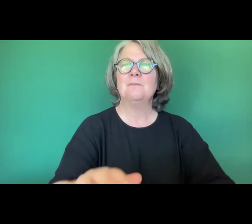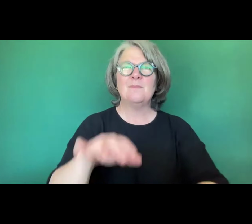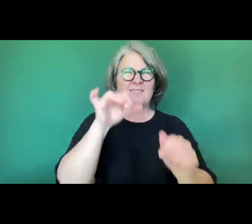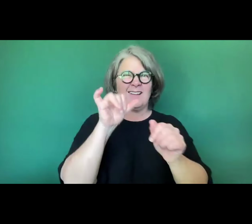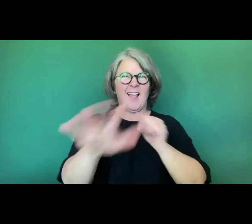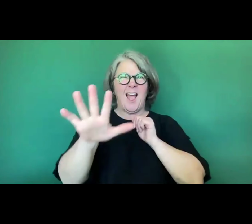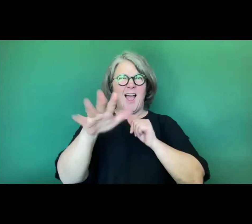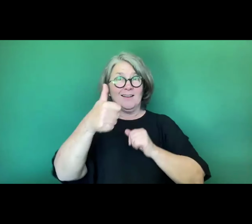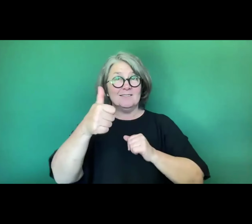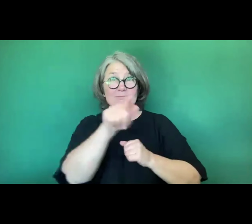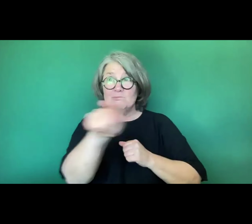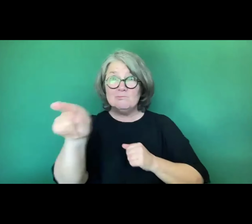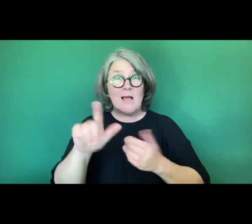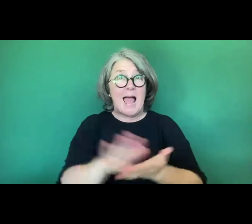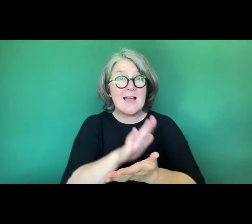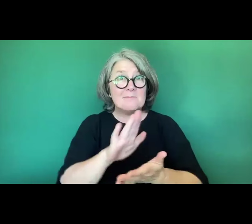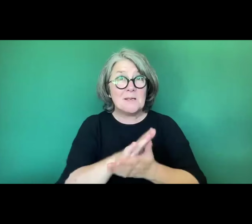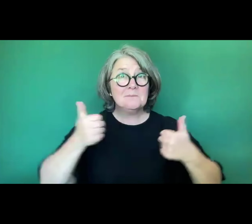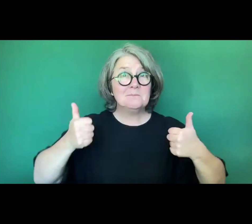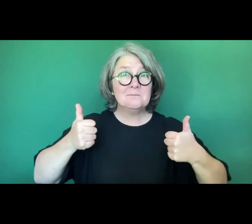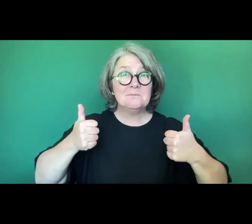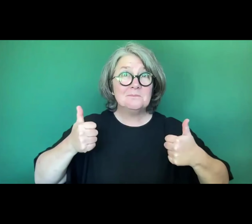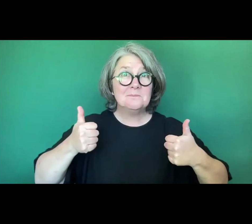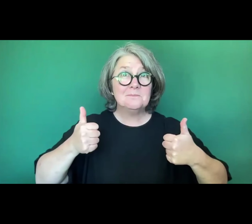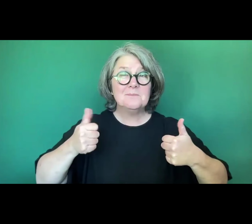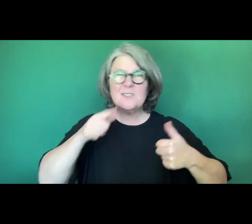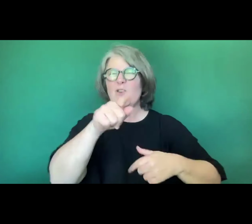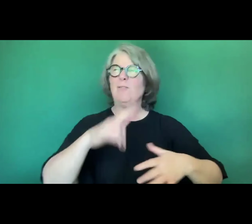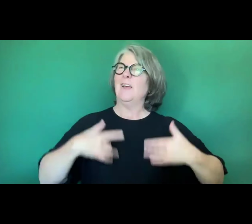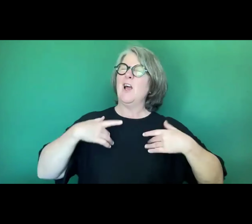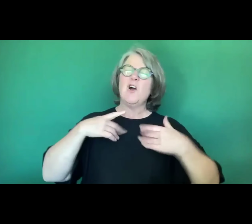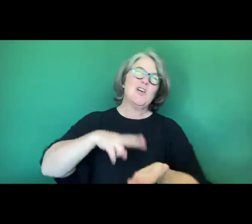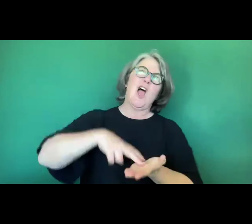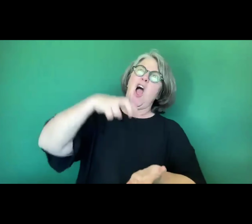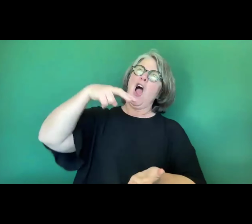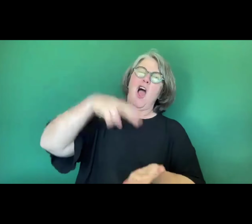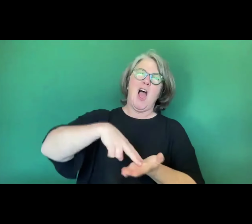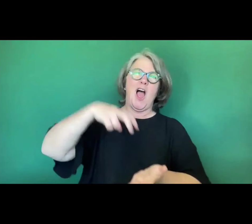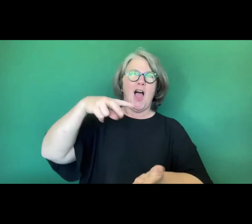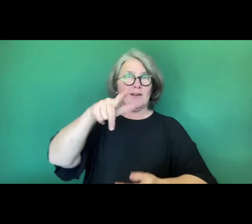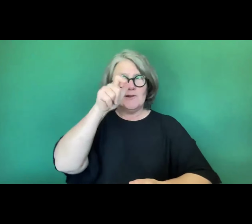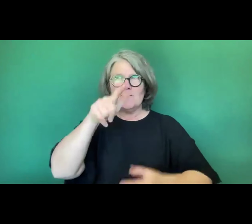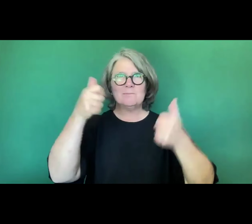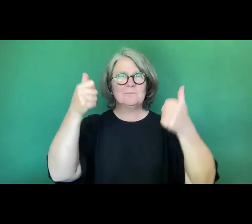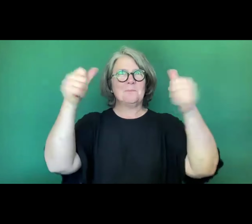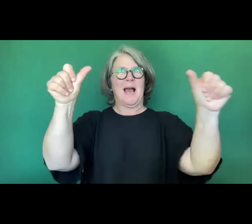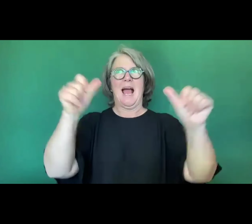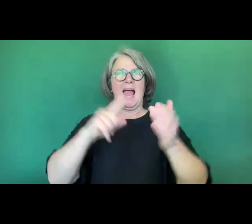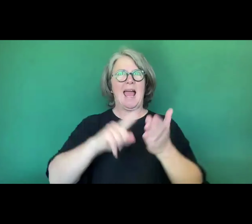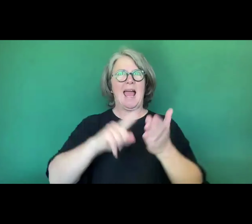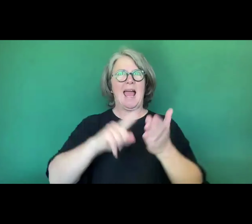Awesomeness. Are we all happy? Yes? Are we all like going, yay, isn't it the coolest thing when you get your first LED going? And do you know,